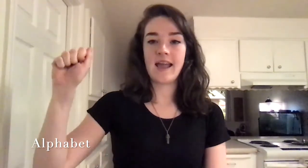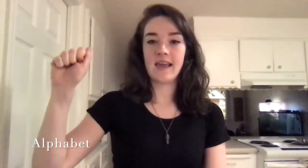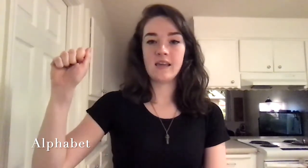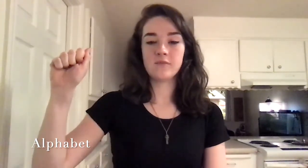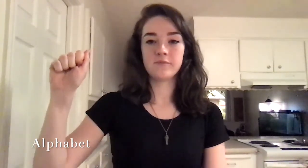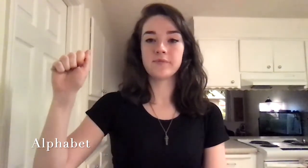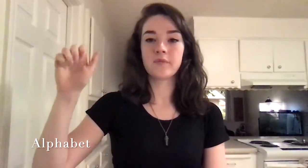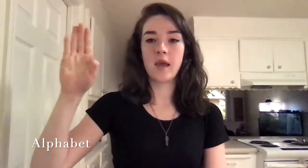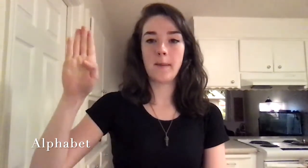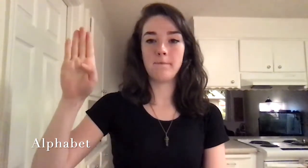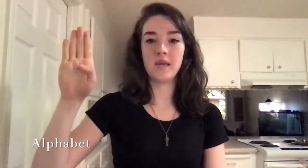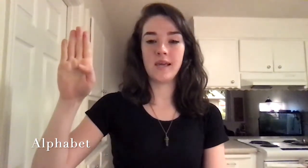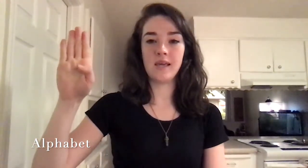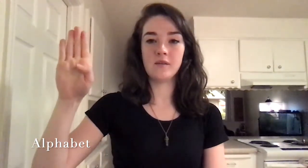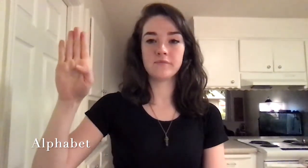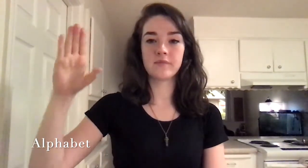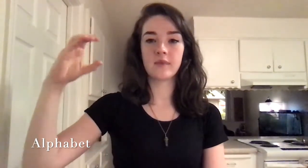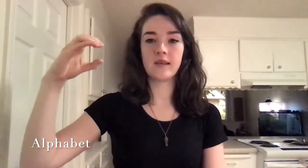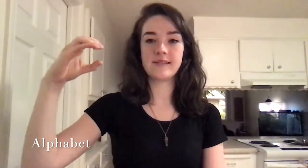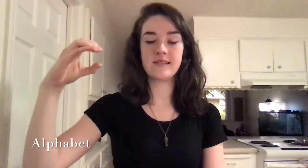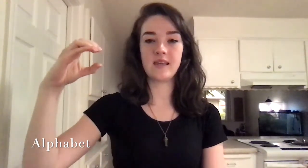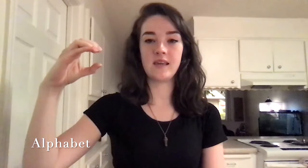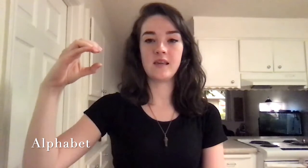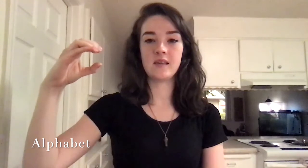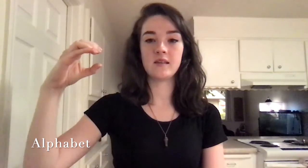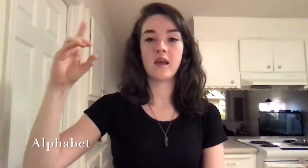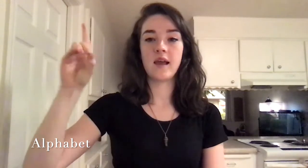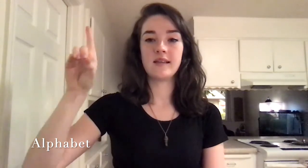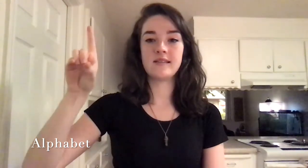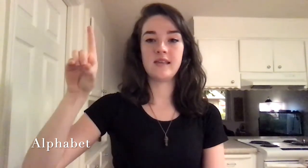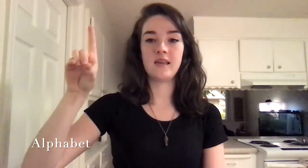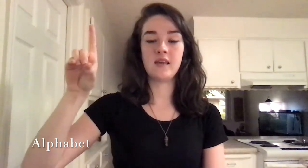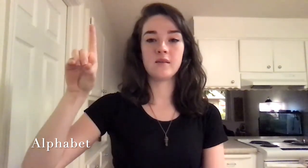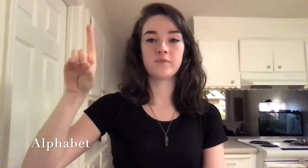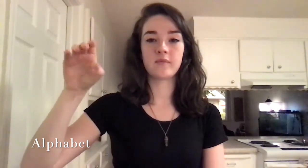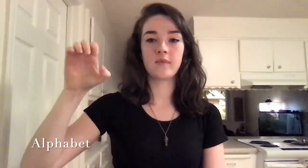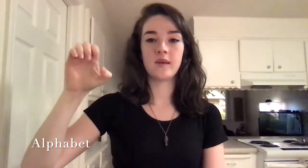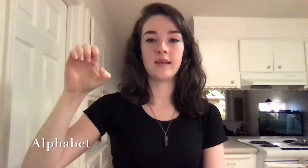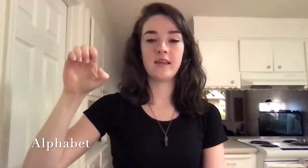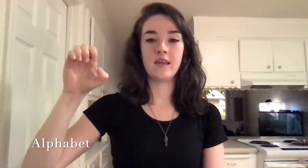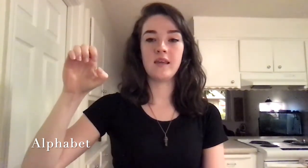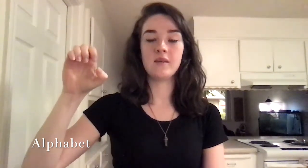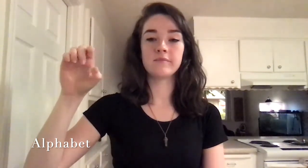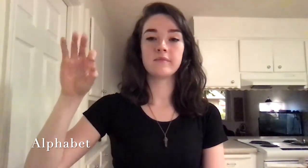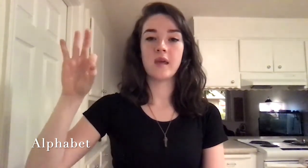A, B, C, D, E,